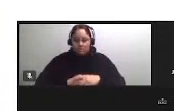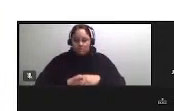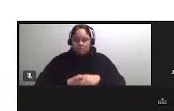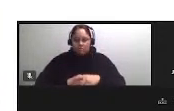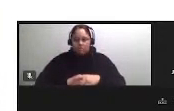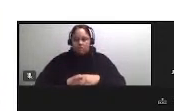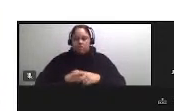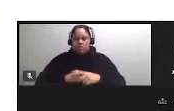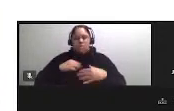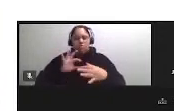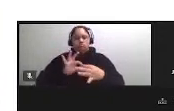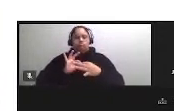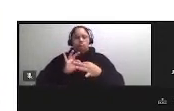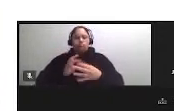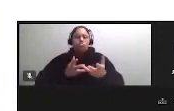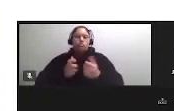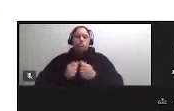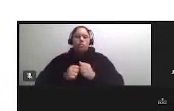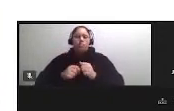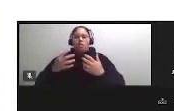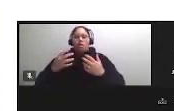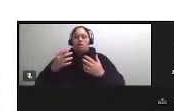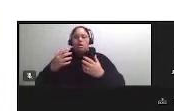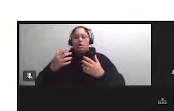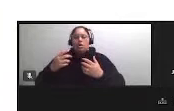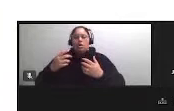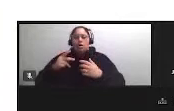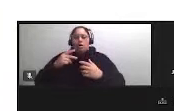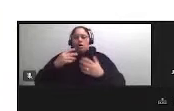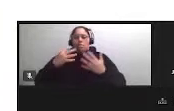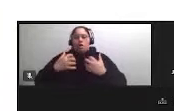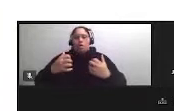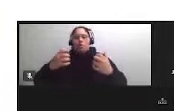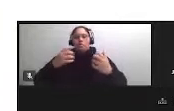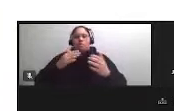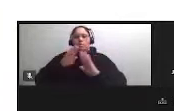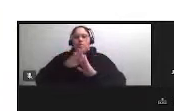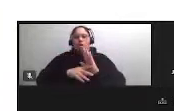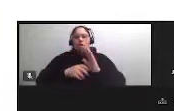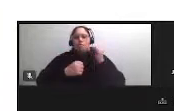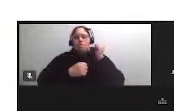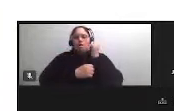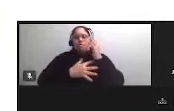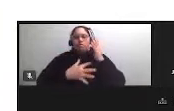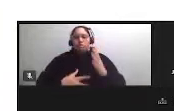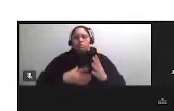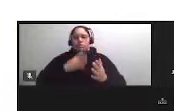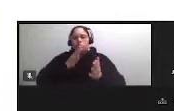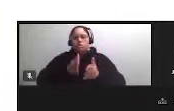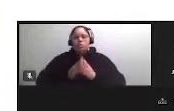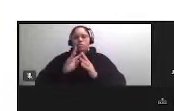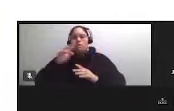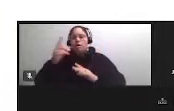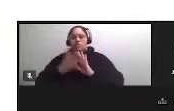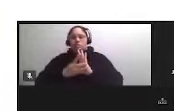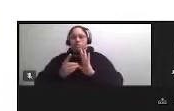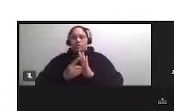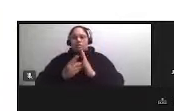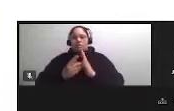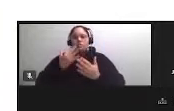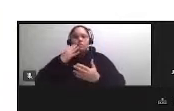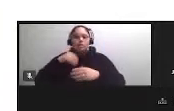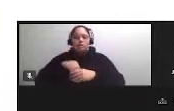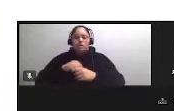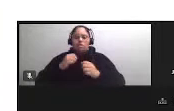liaised with the Parliamentary Programme Officer to request another date sometime in August for